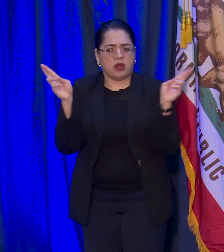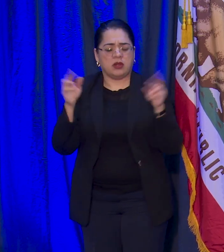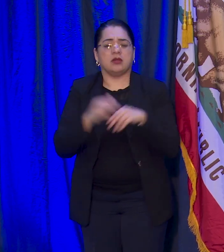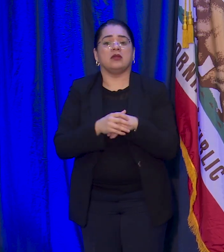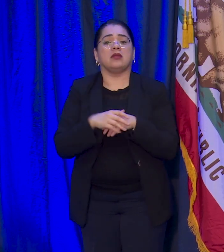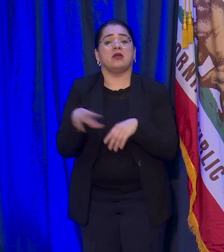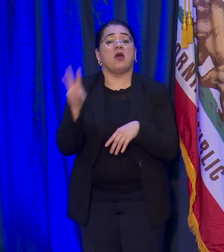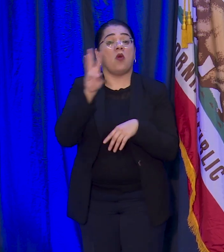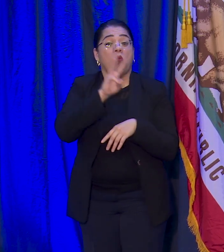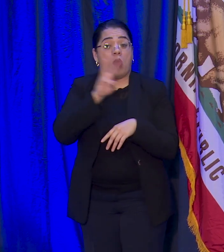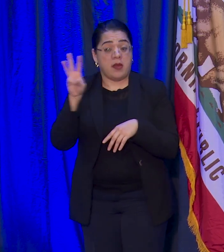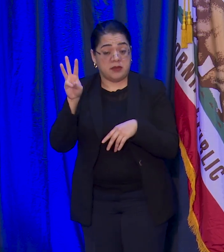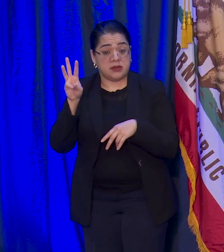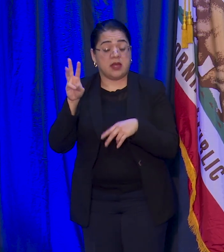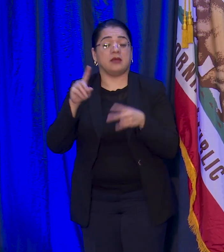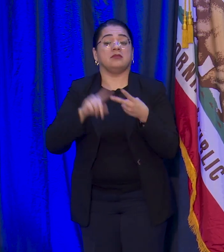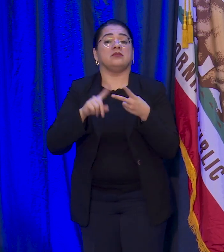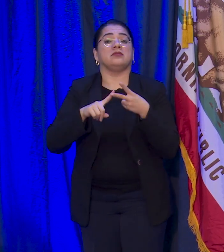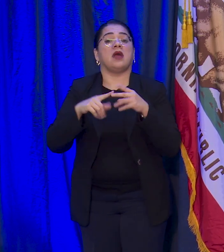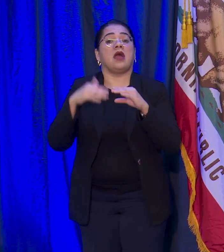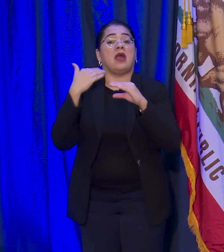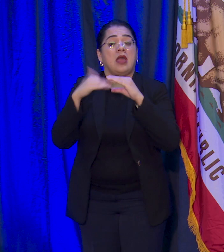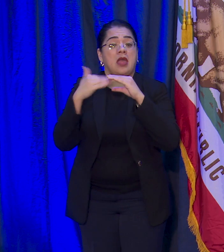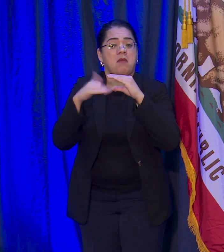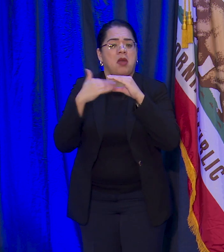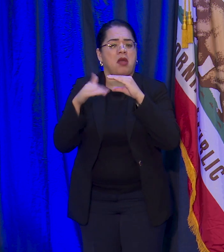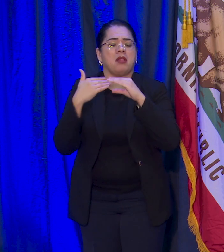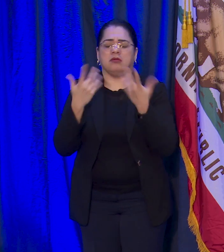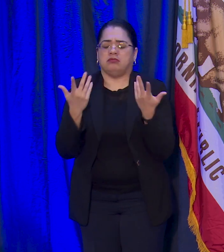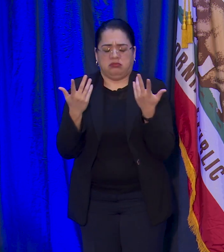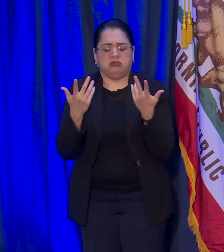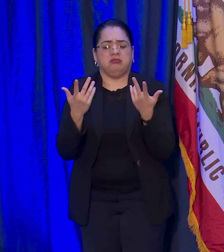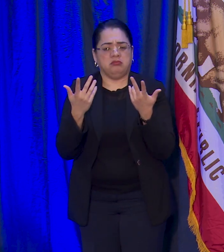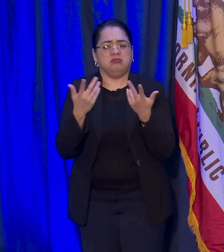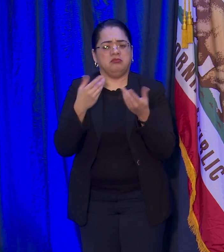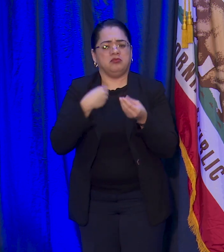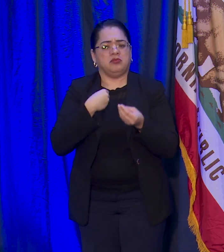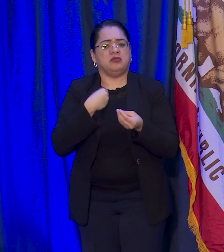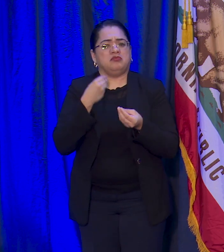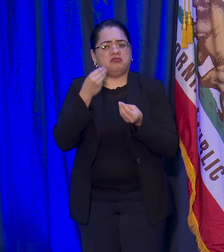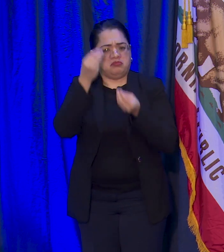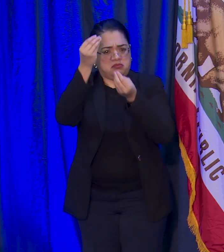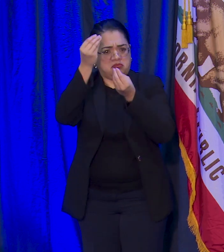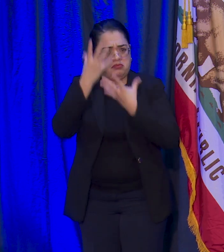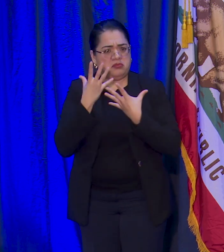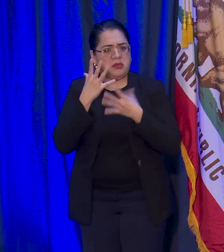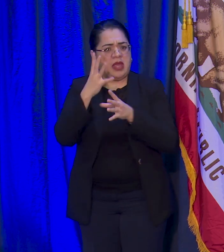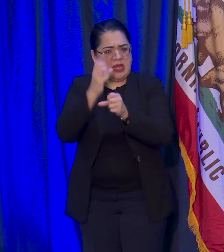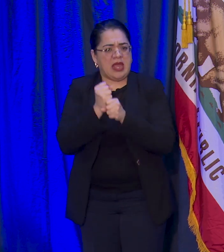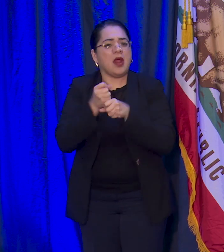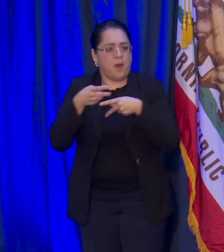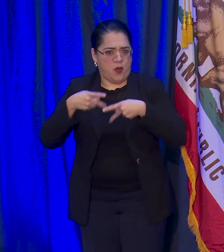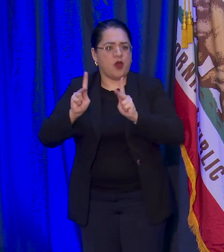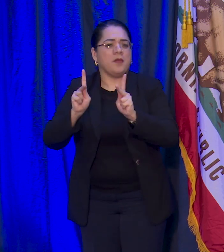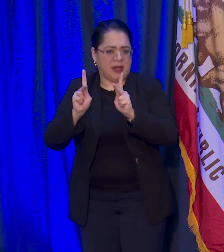email you can email today to get one of these citations. You can email